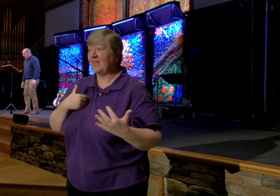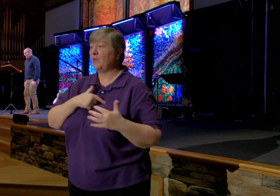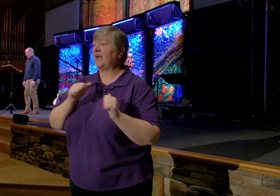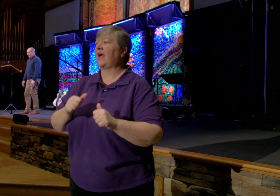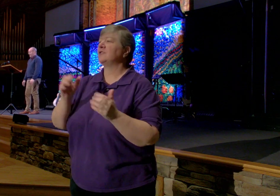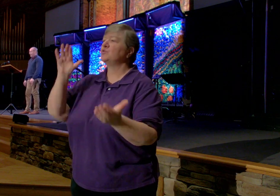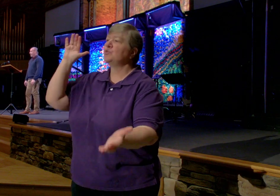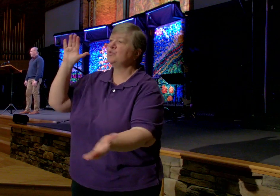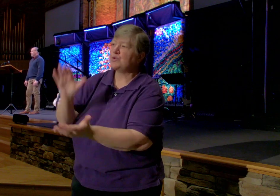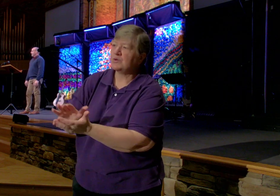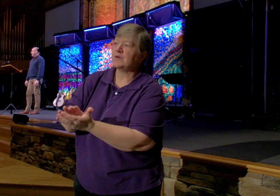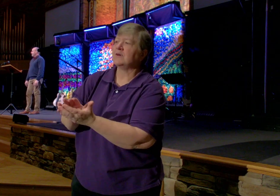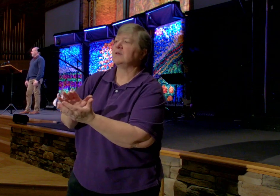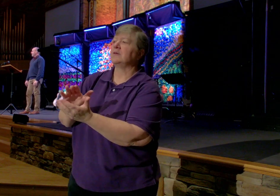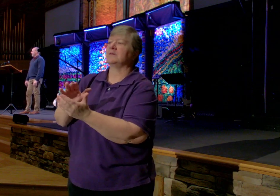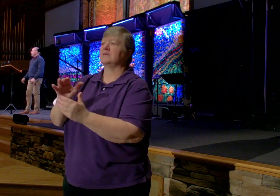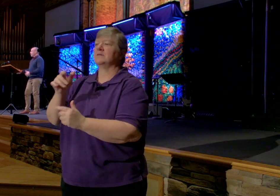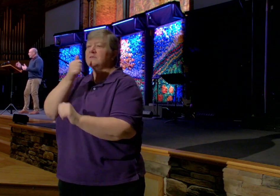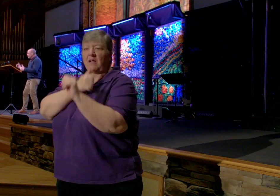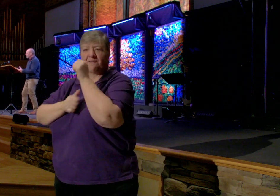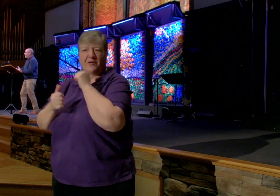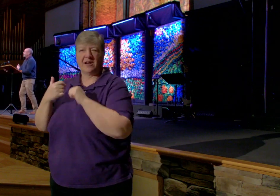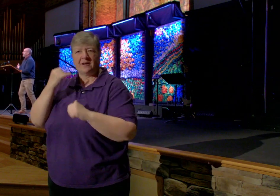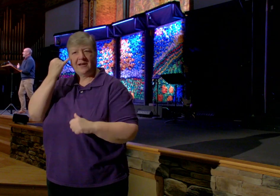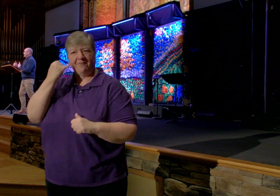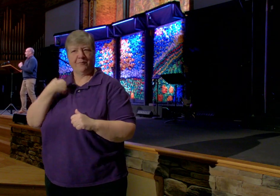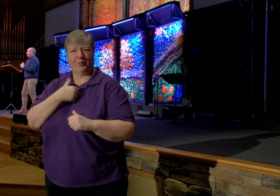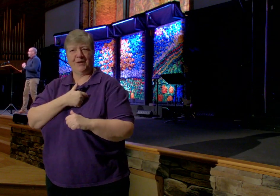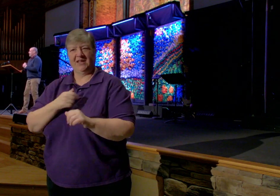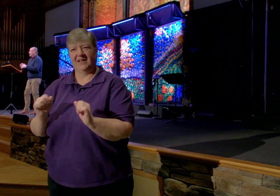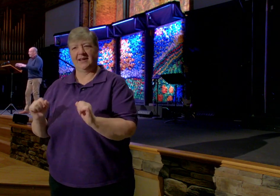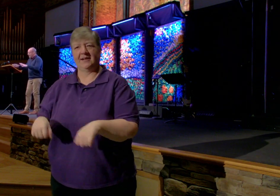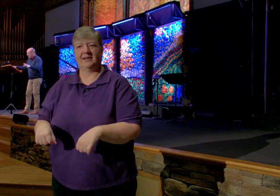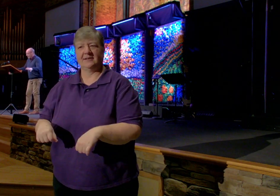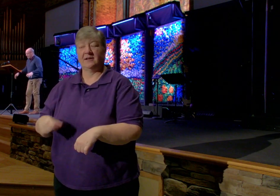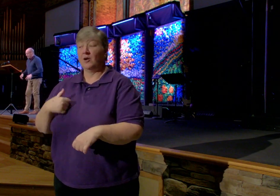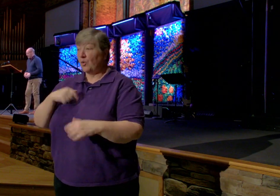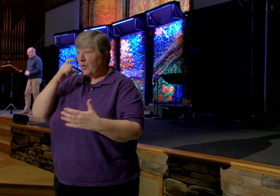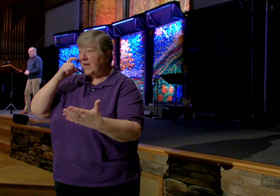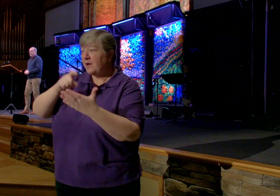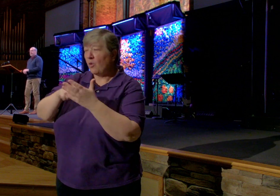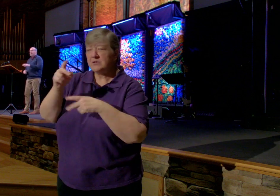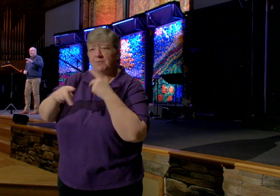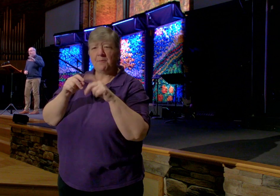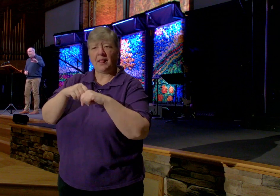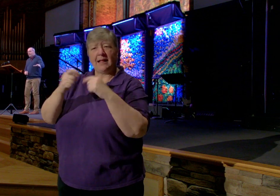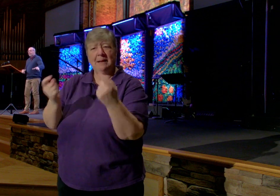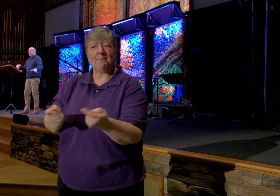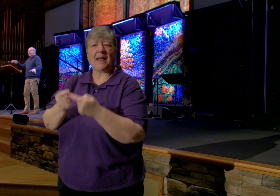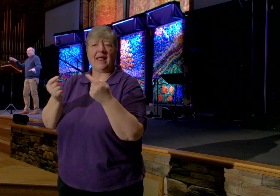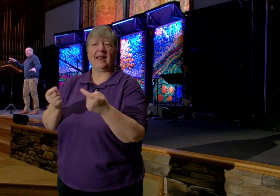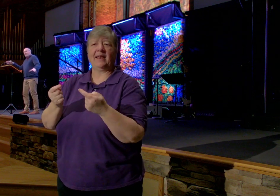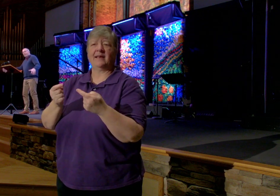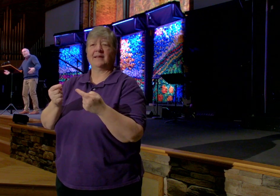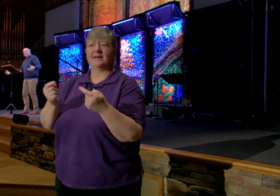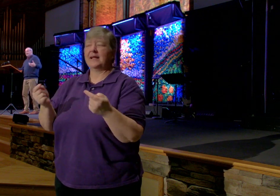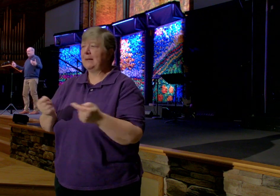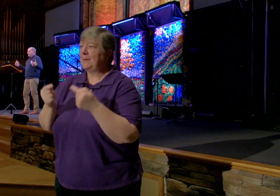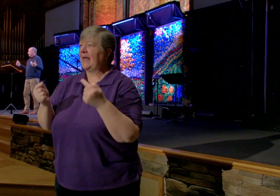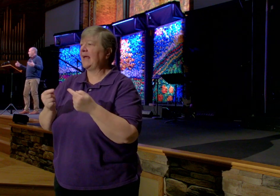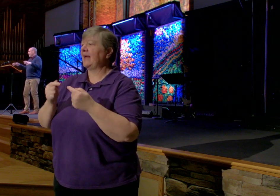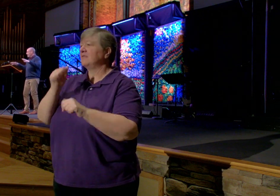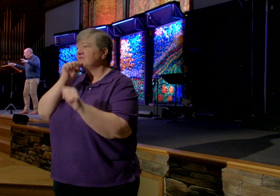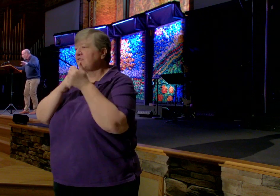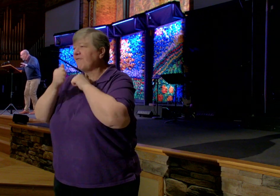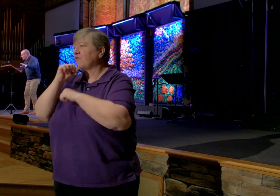can to alleviate it whenever we can. We will notice when people are in pain and suffering